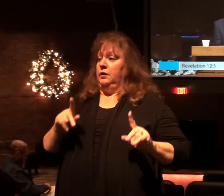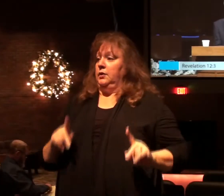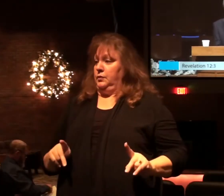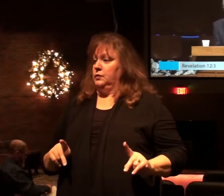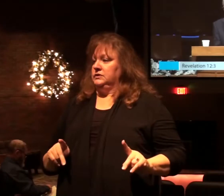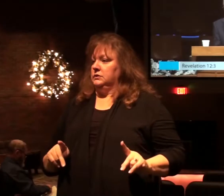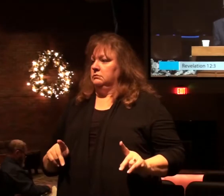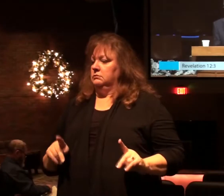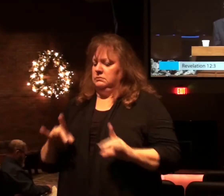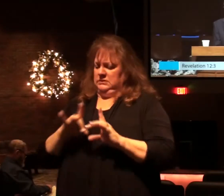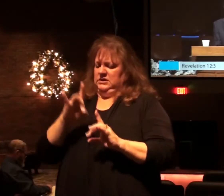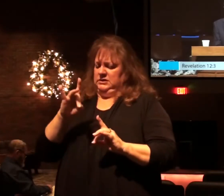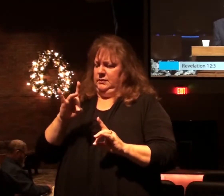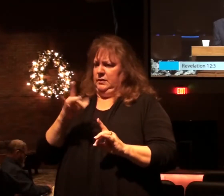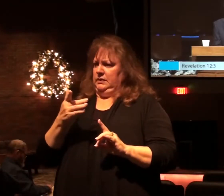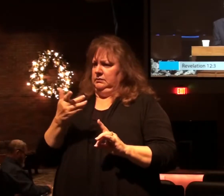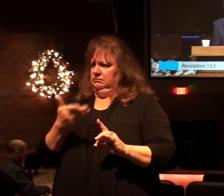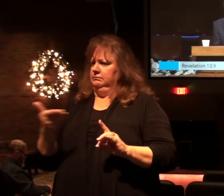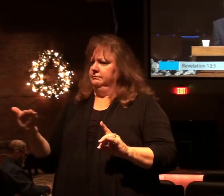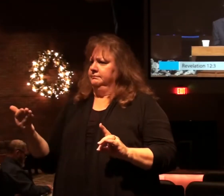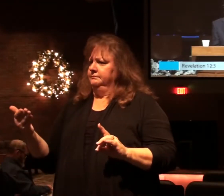a spirit being.